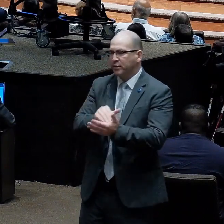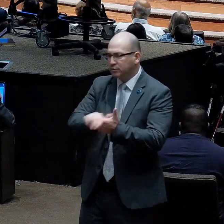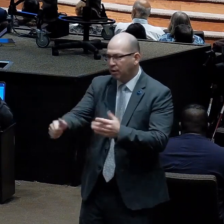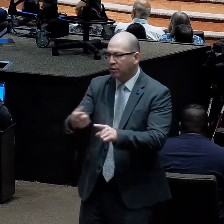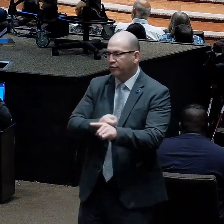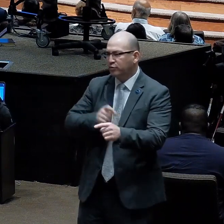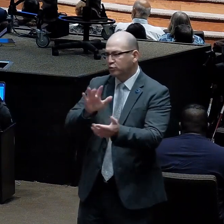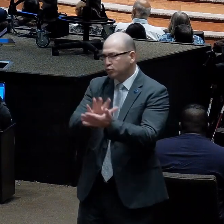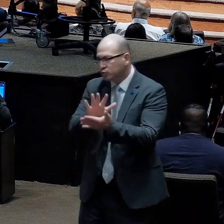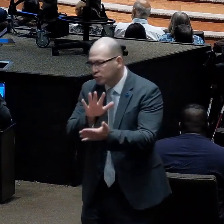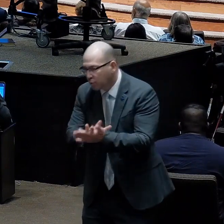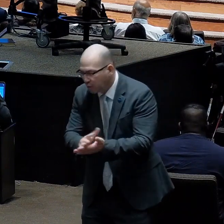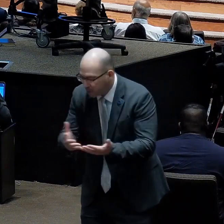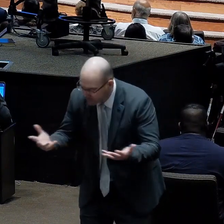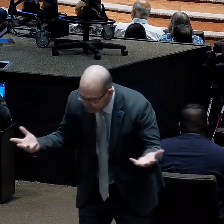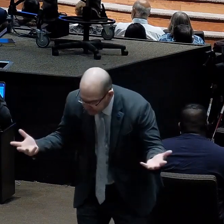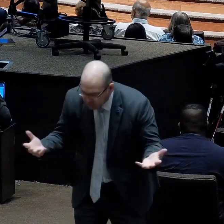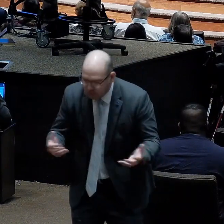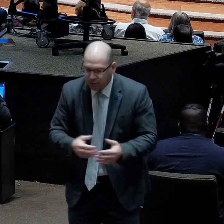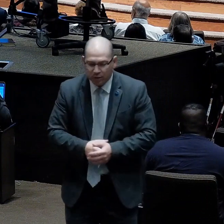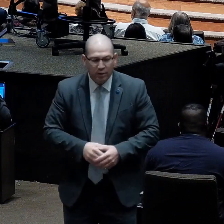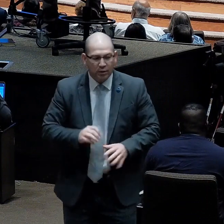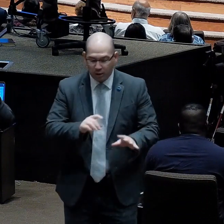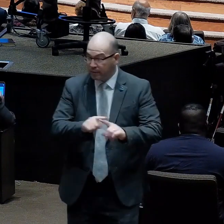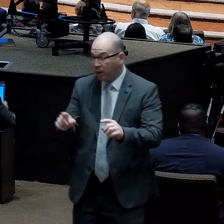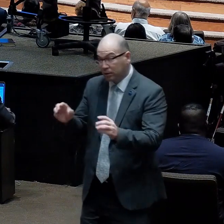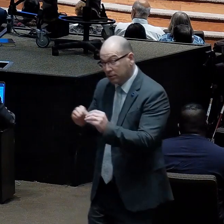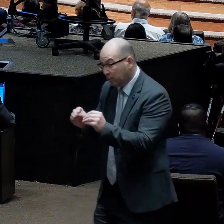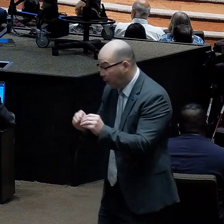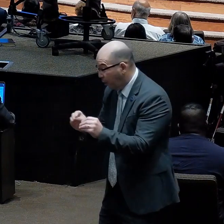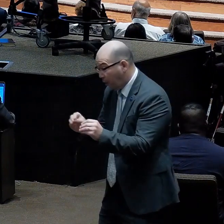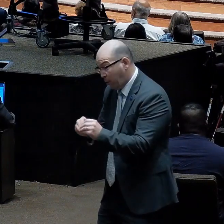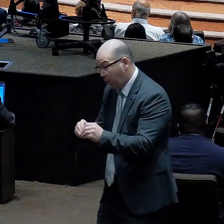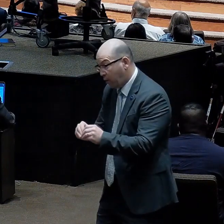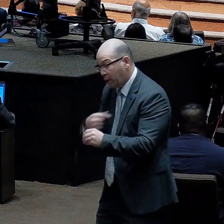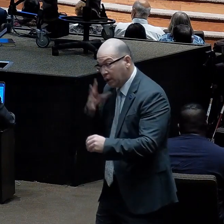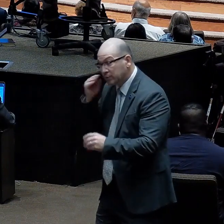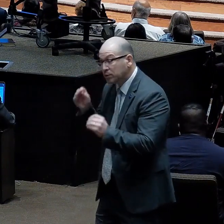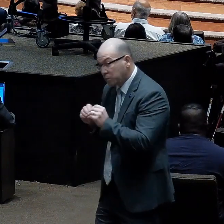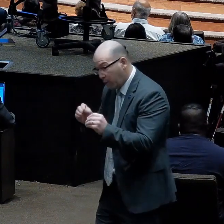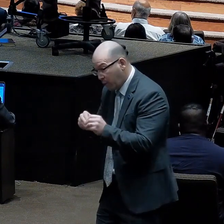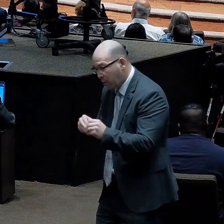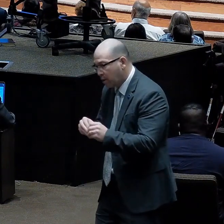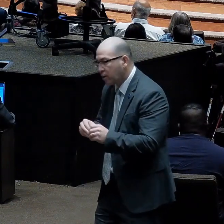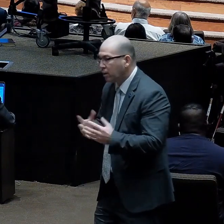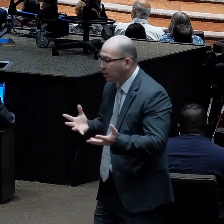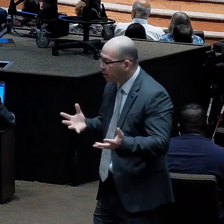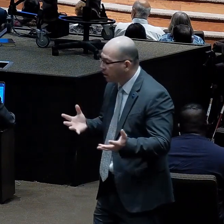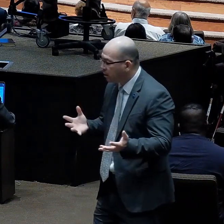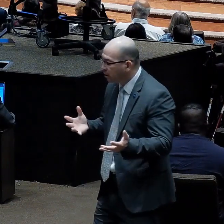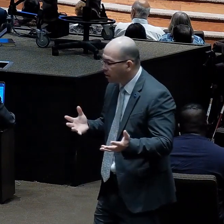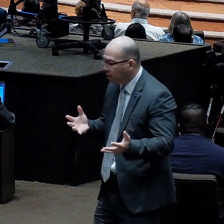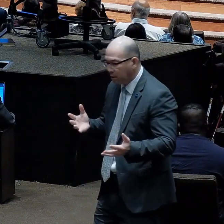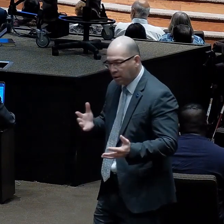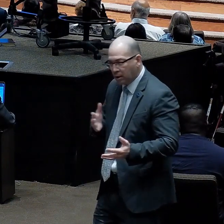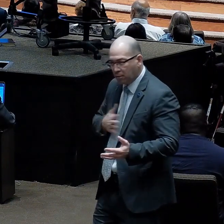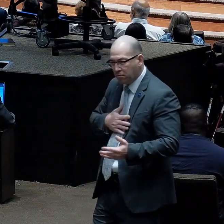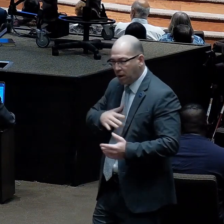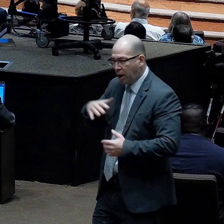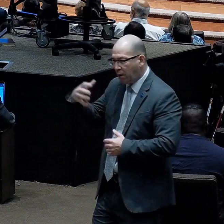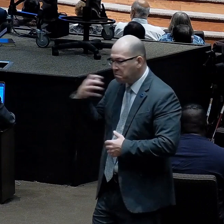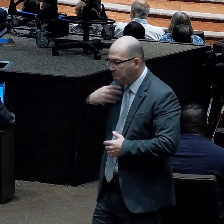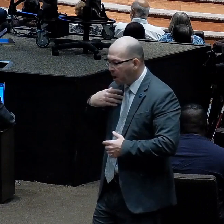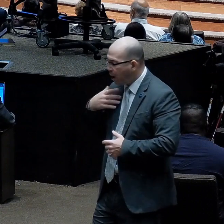And so he says, but that's not all. He said, I was passed over for my job and I should have had the